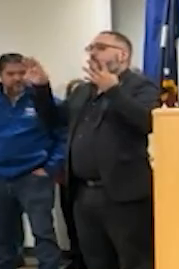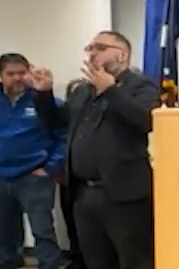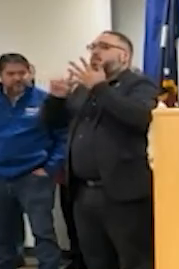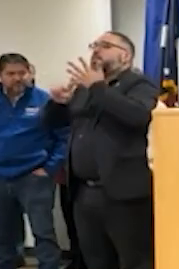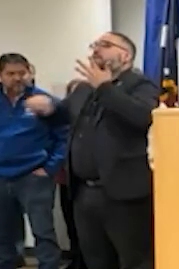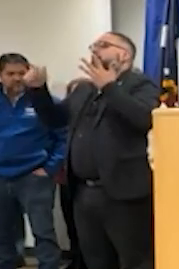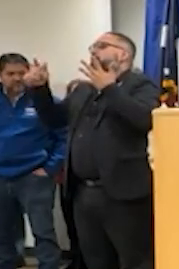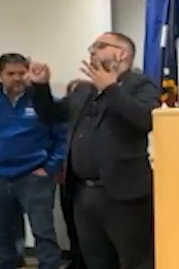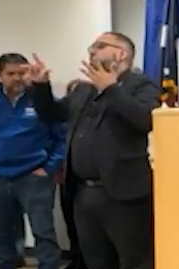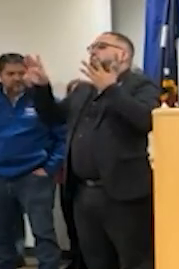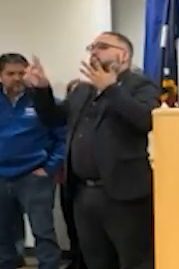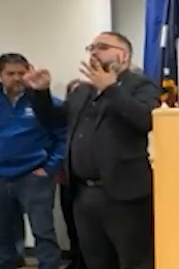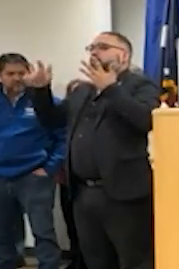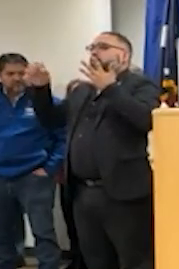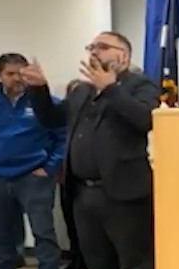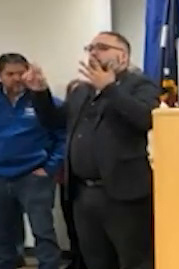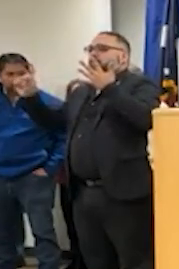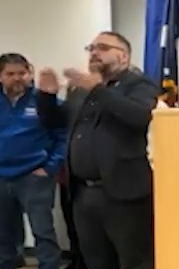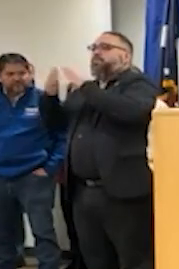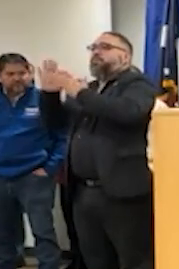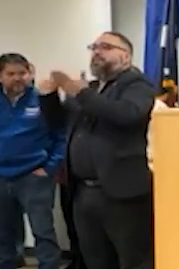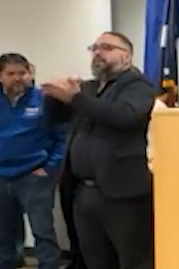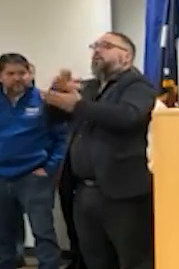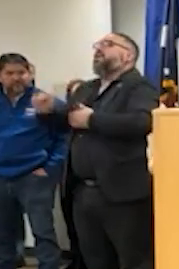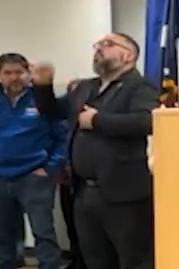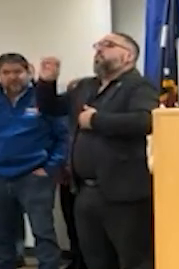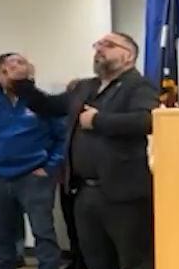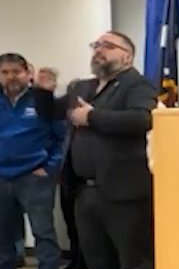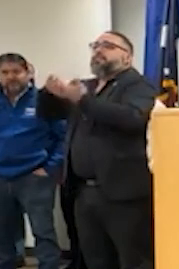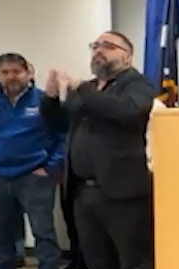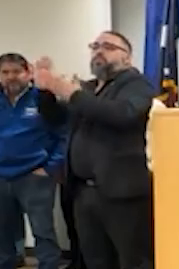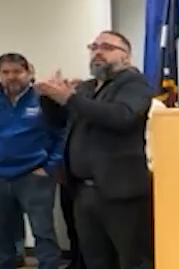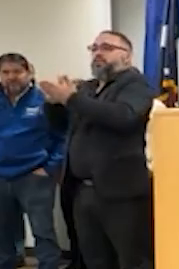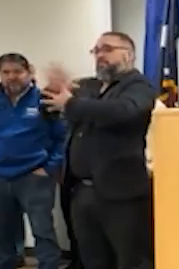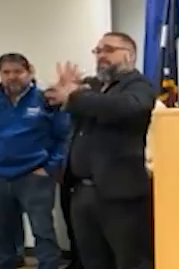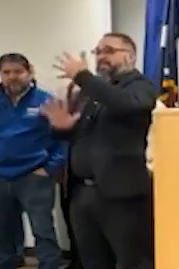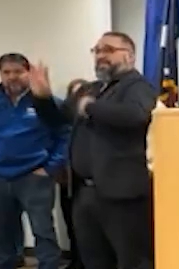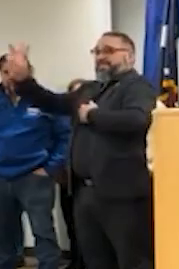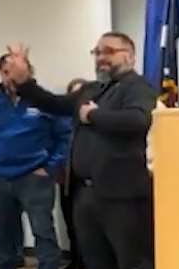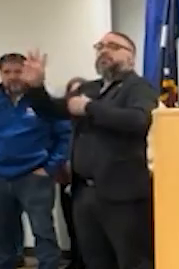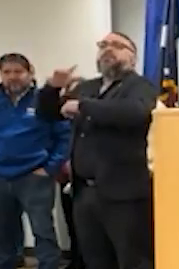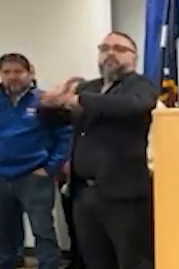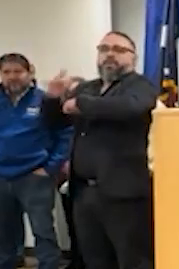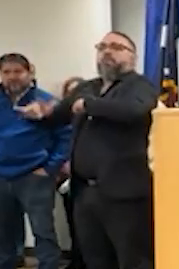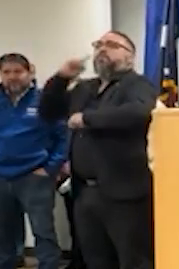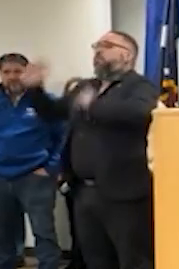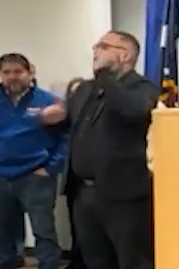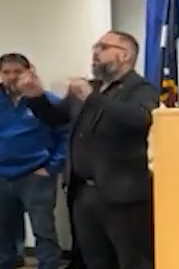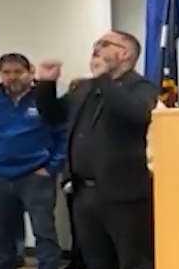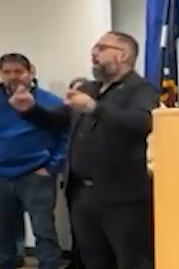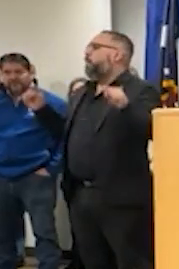Community Center, and lastly the Northeast Community Center. All of those resilience centers are available to the general